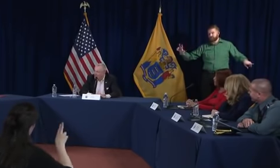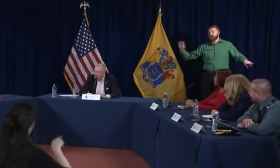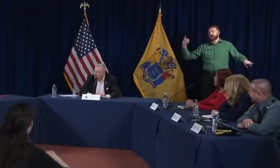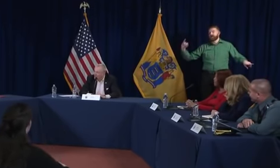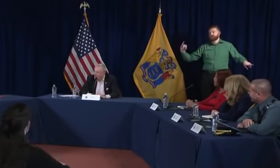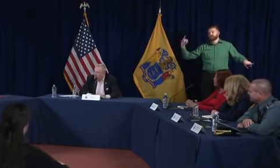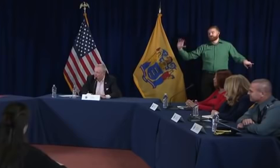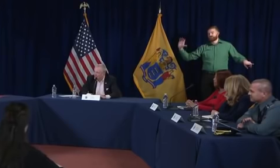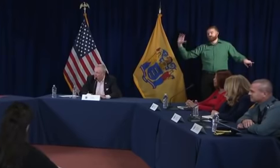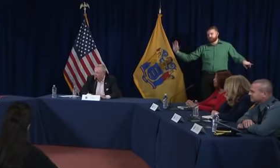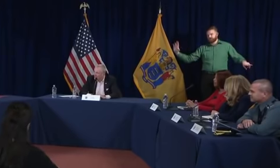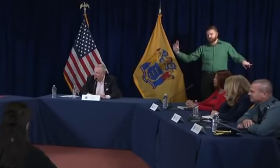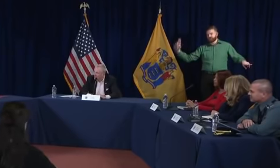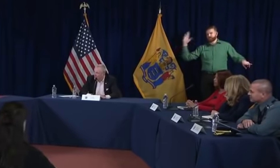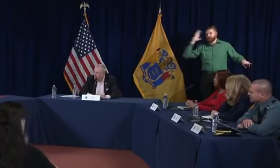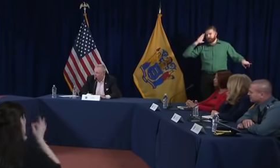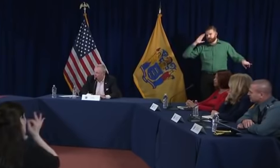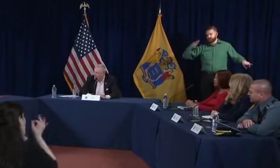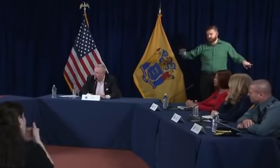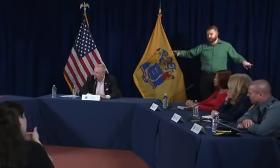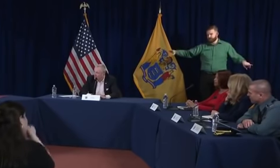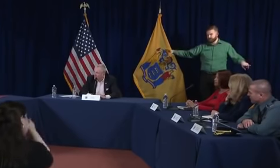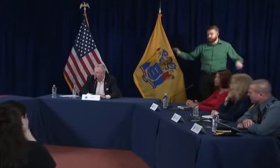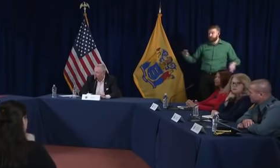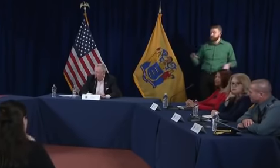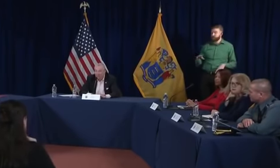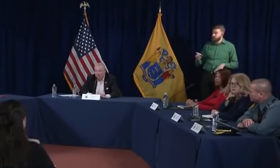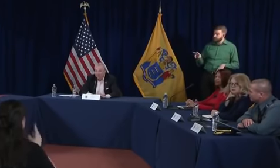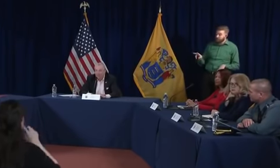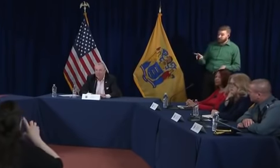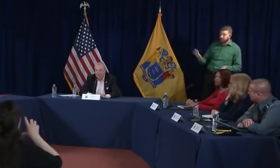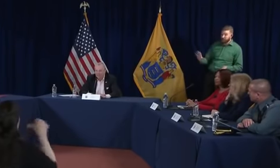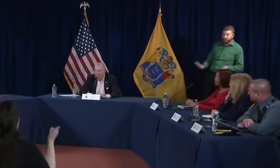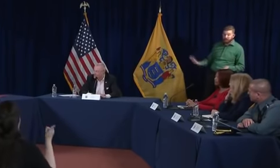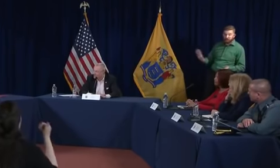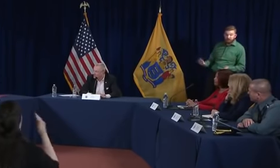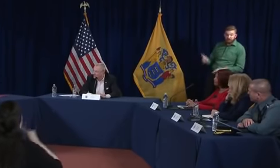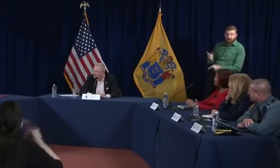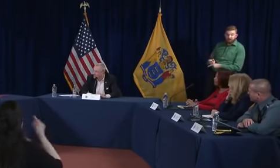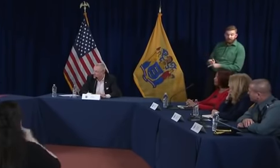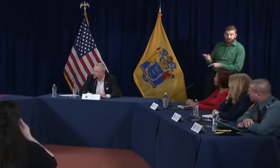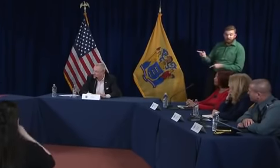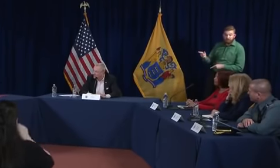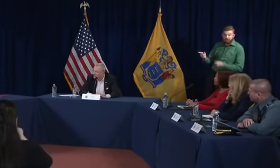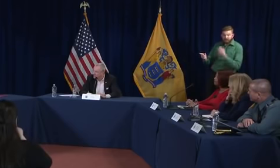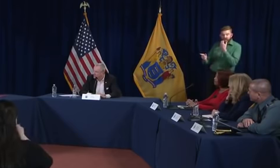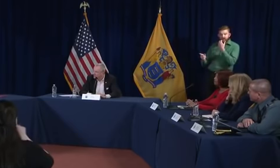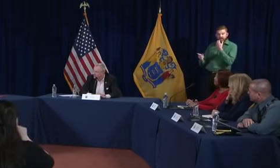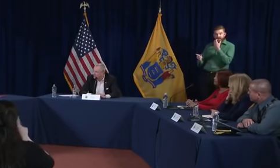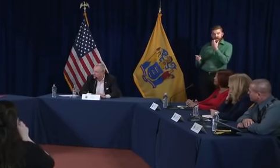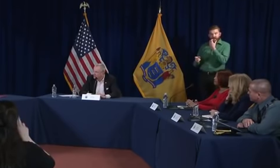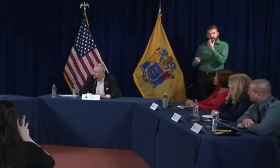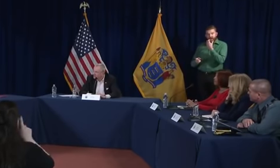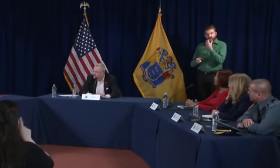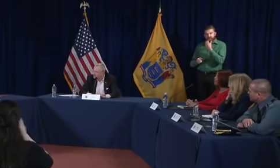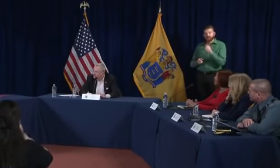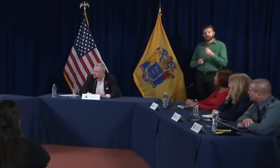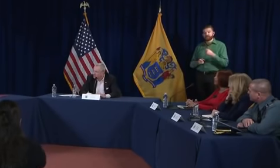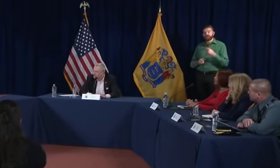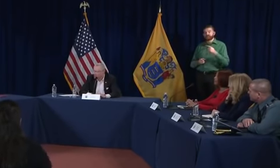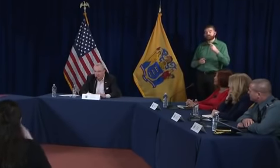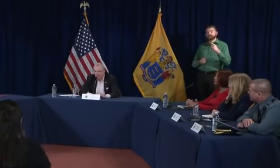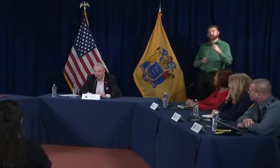Other hospitals that you're looking at other than Underwood? We actually, Or facilities, yeah. Well, we actually looked